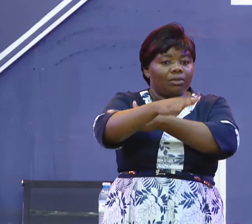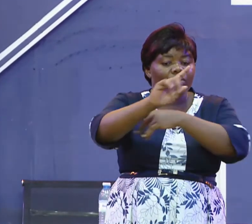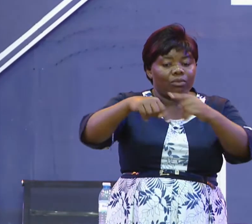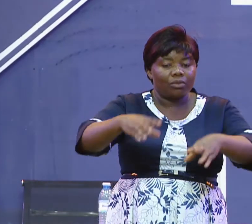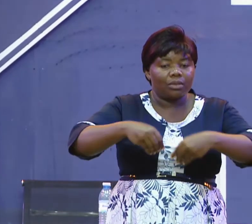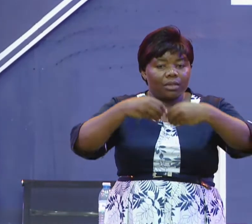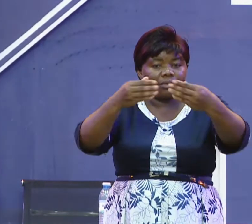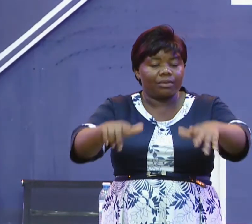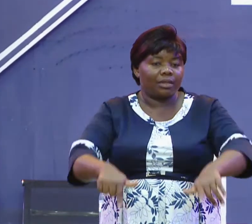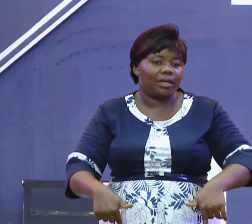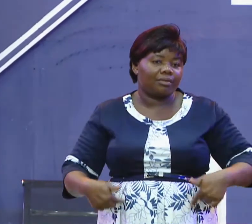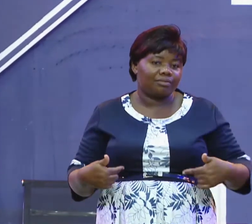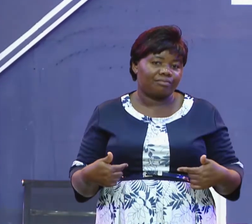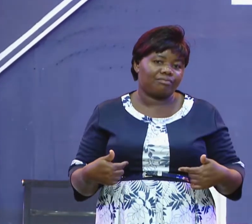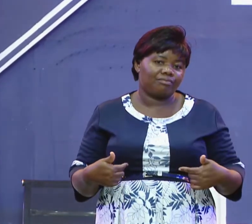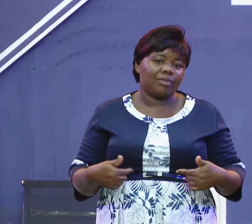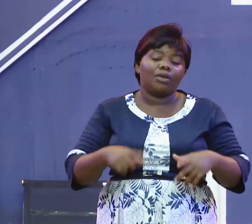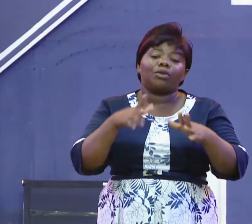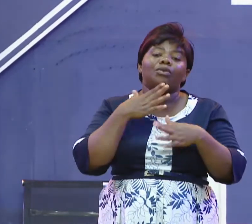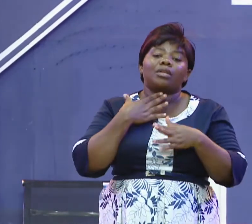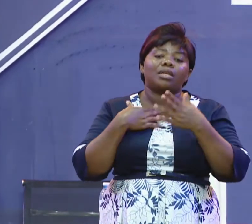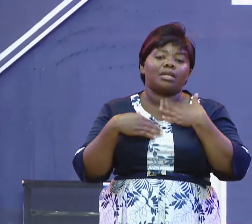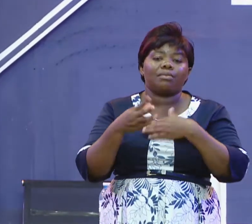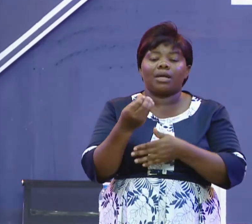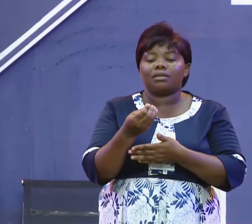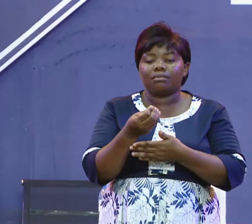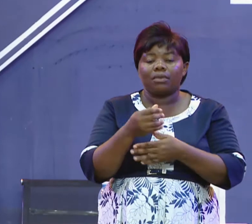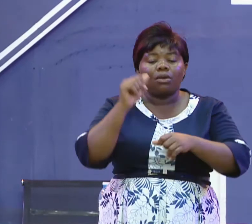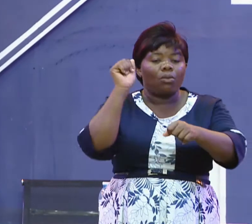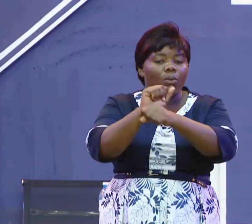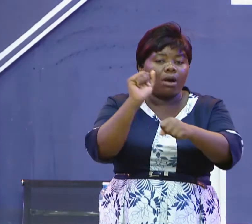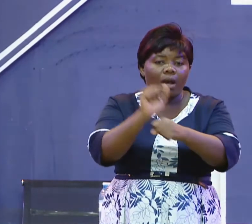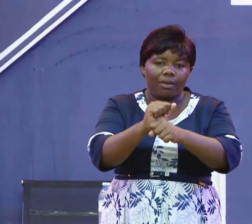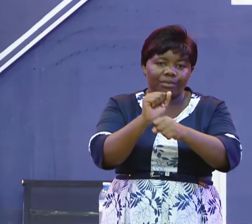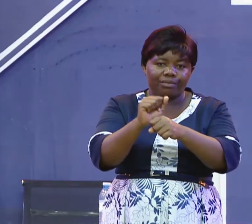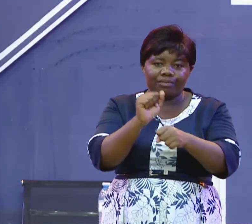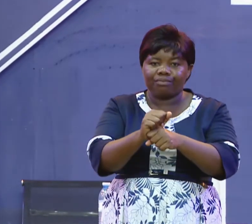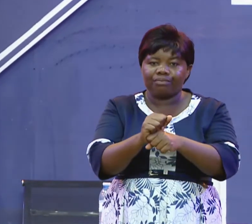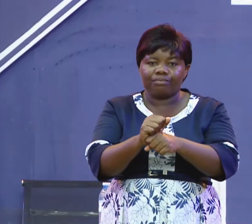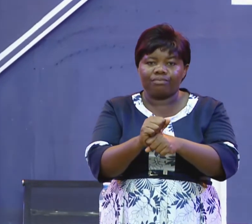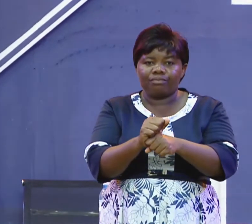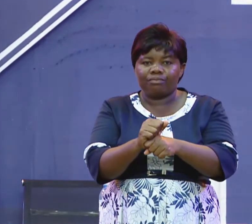as God still gives you life, you need money. Work for the